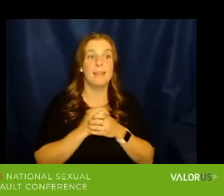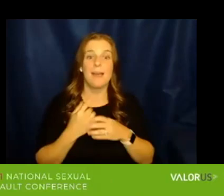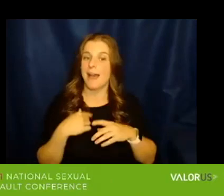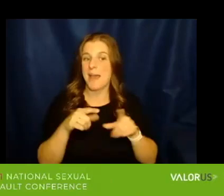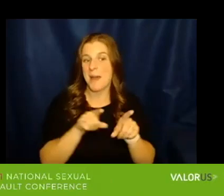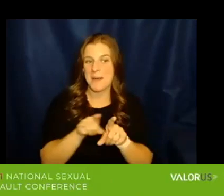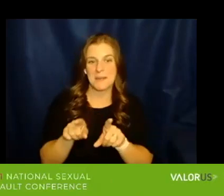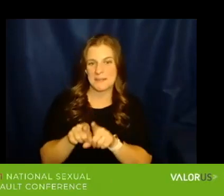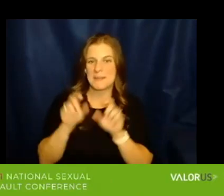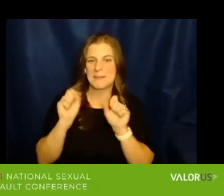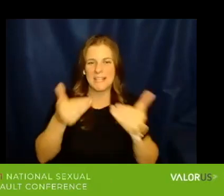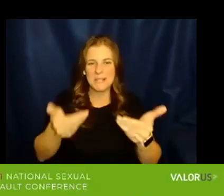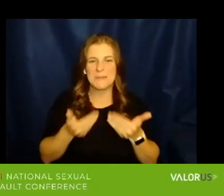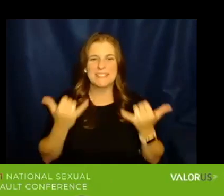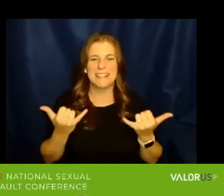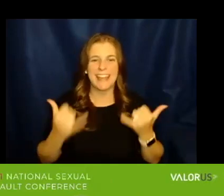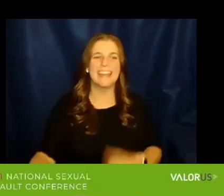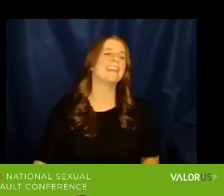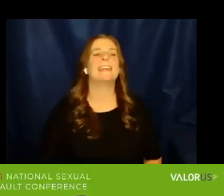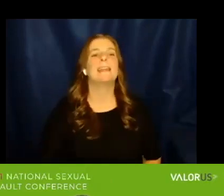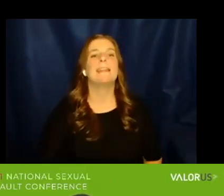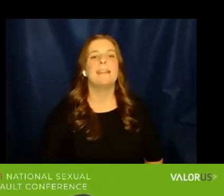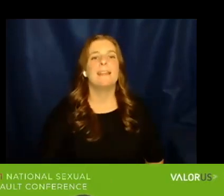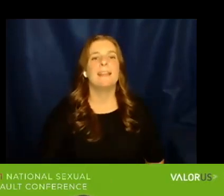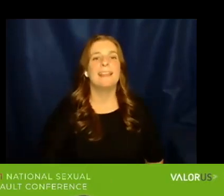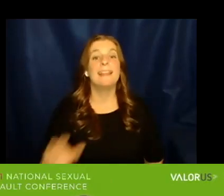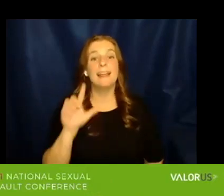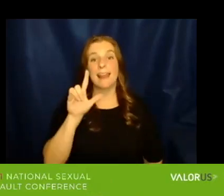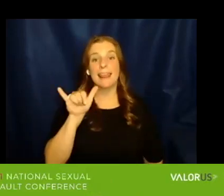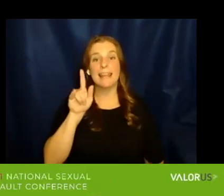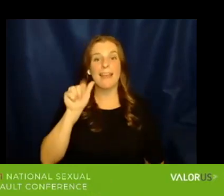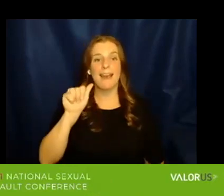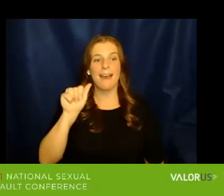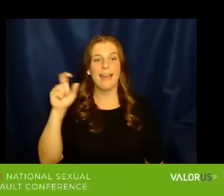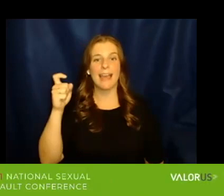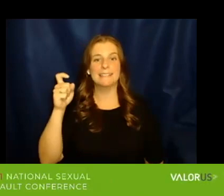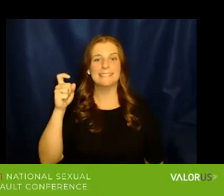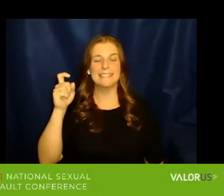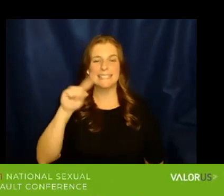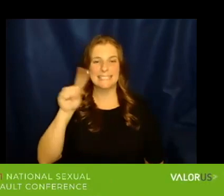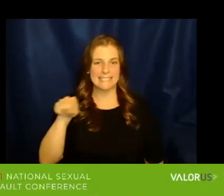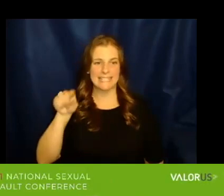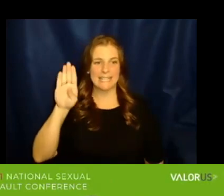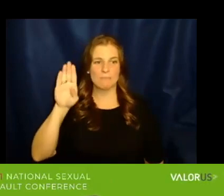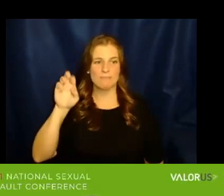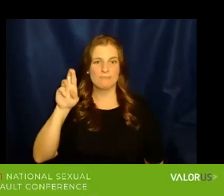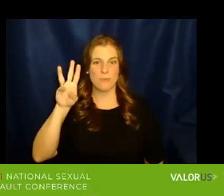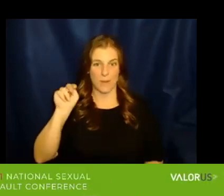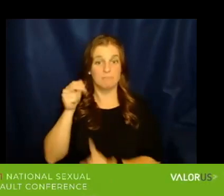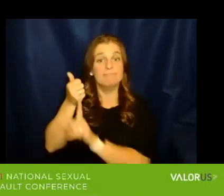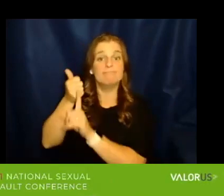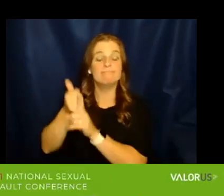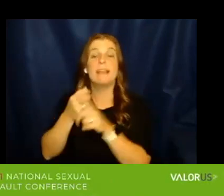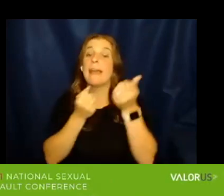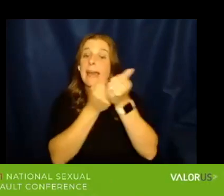to introduce, and that's Lydia X. Brown. Lydia X. Brown is an